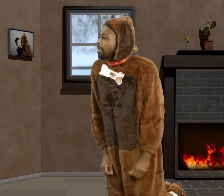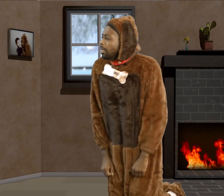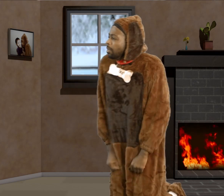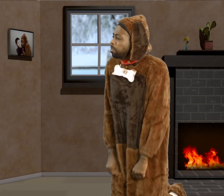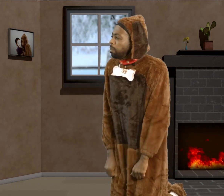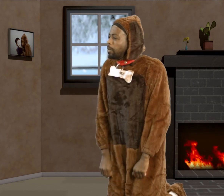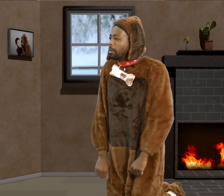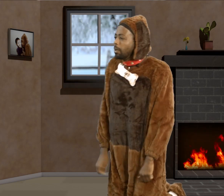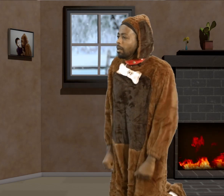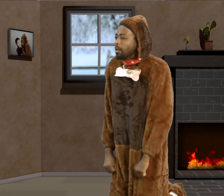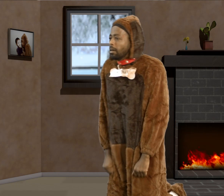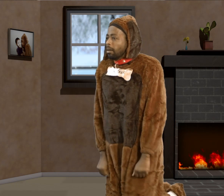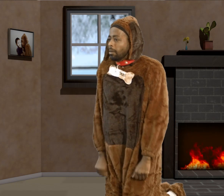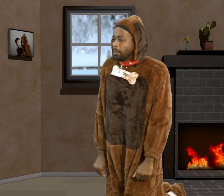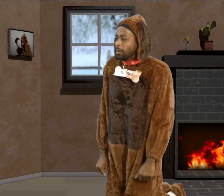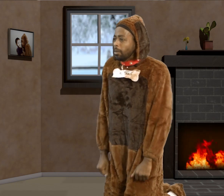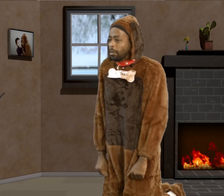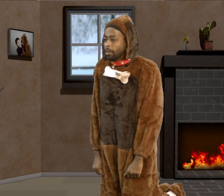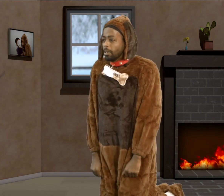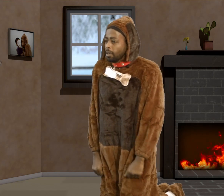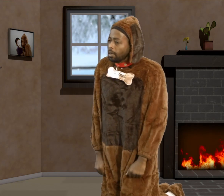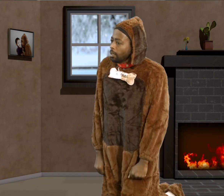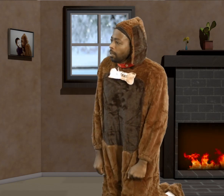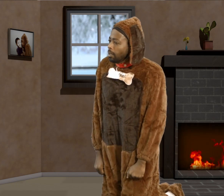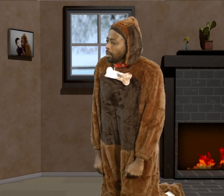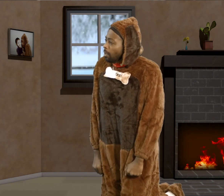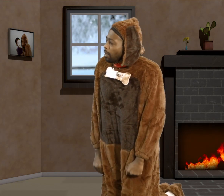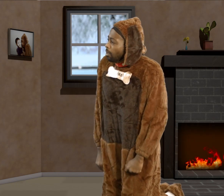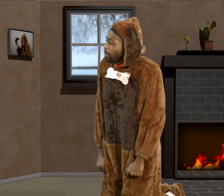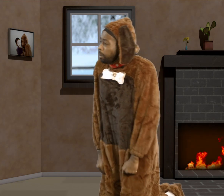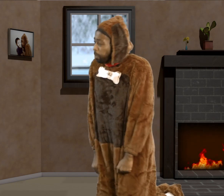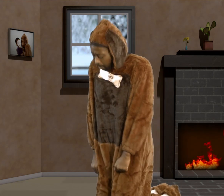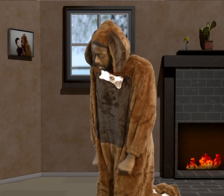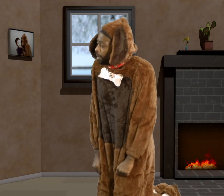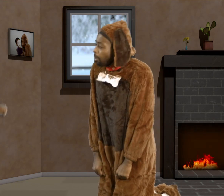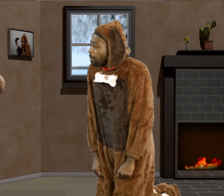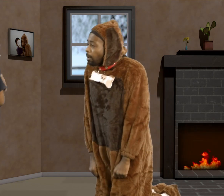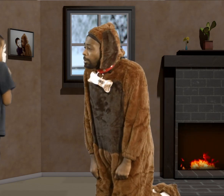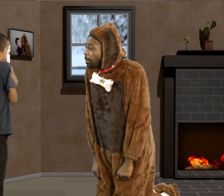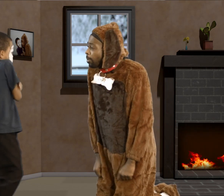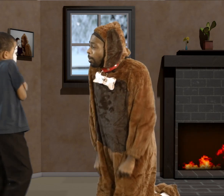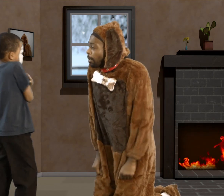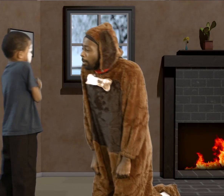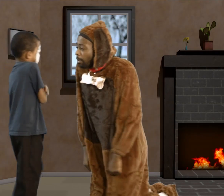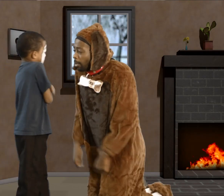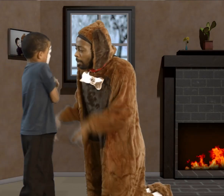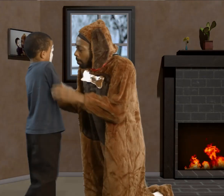Oh, okay, but it's still so I'll cold. warm you